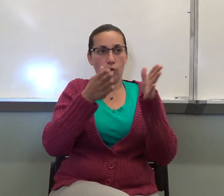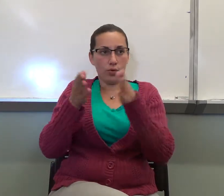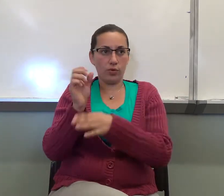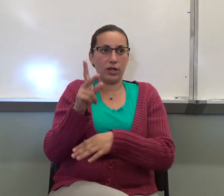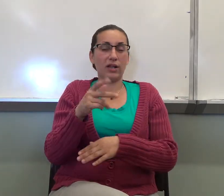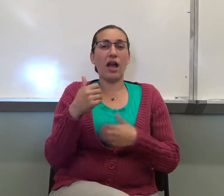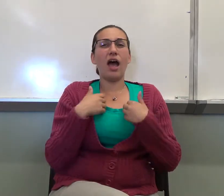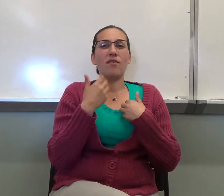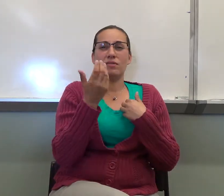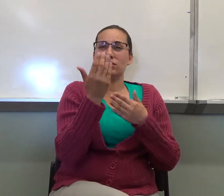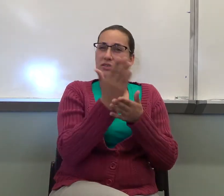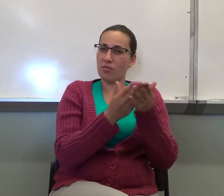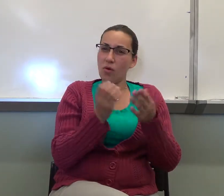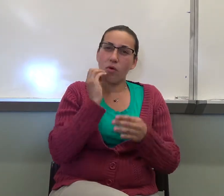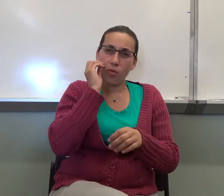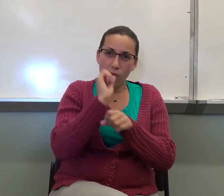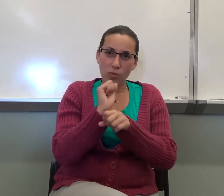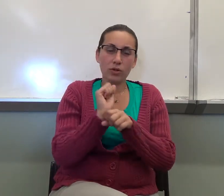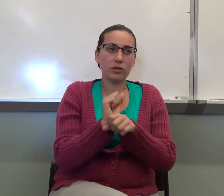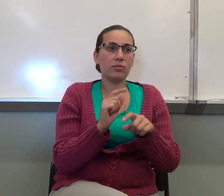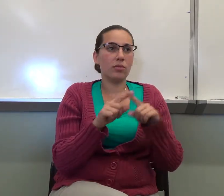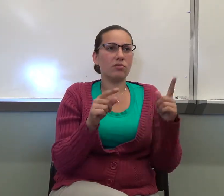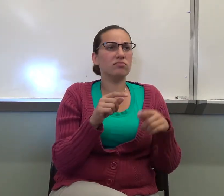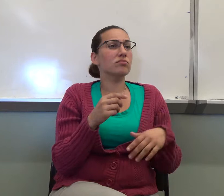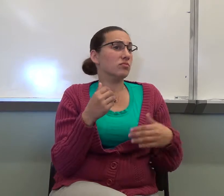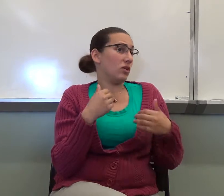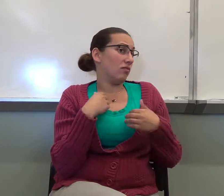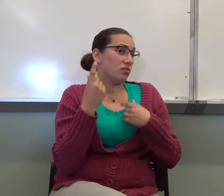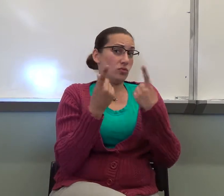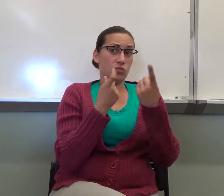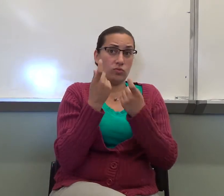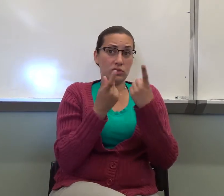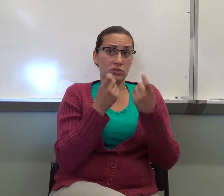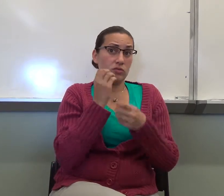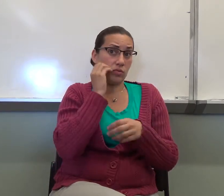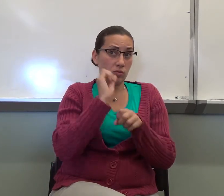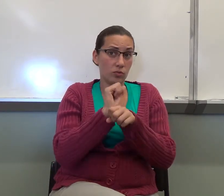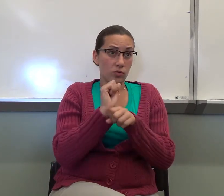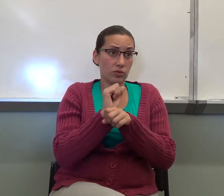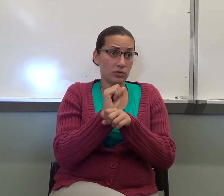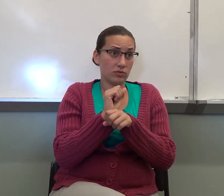this section, but let's see if you have questions on the homework we had last Thursday.